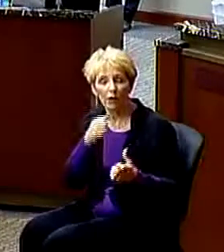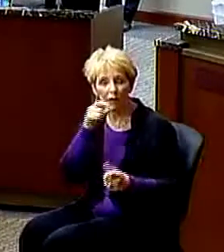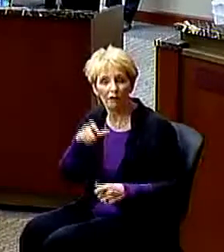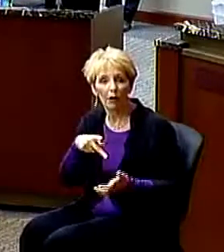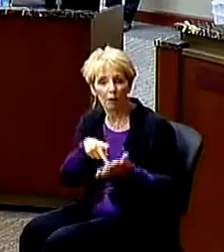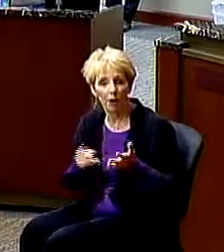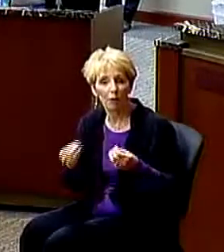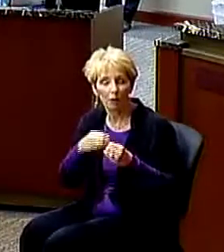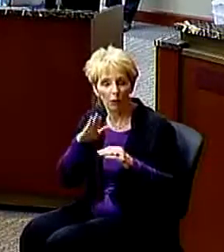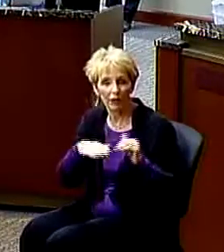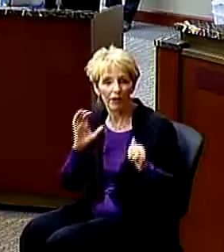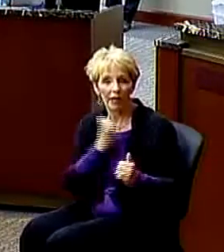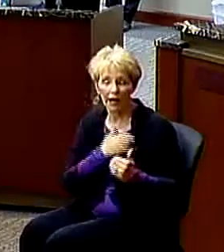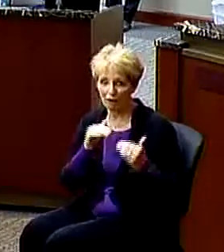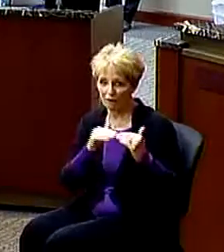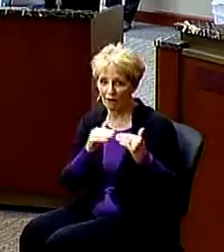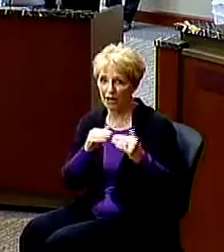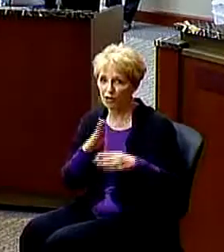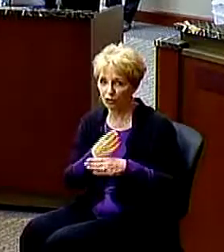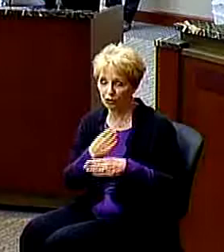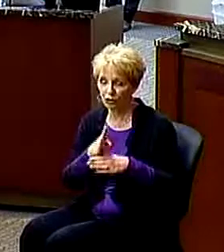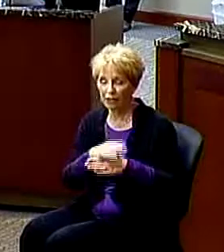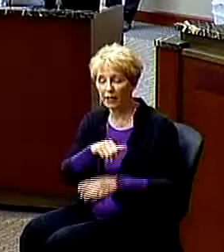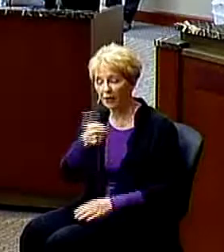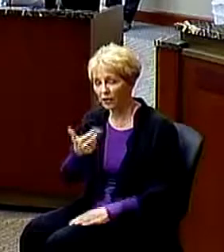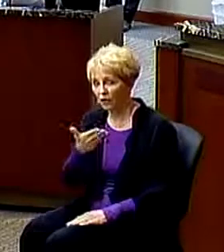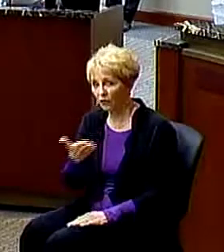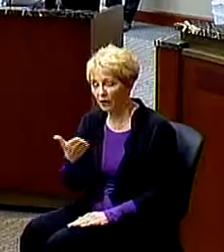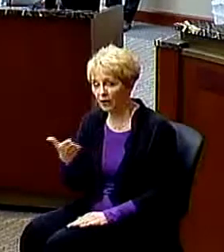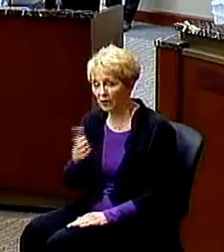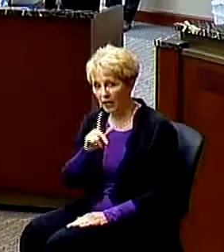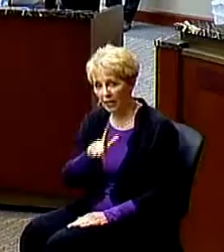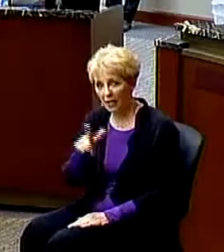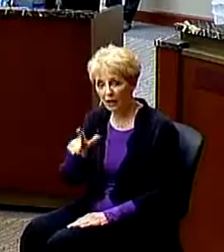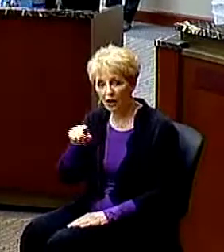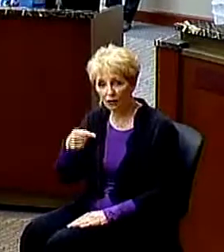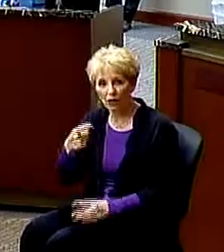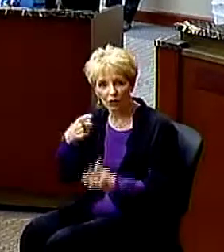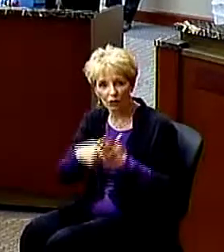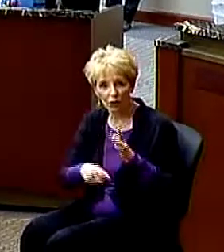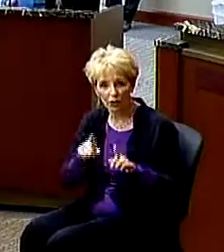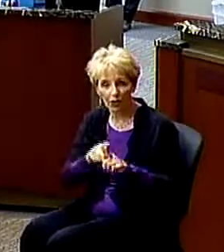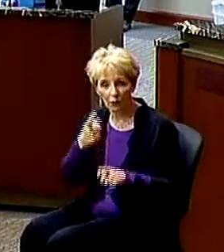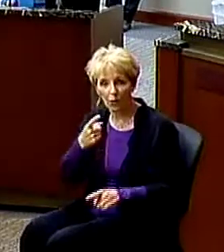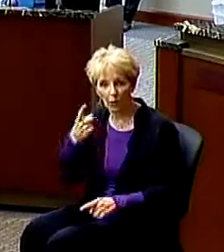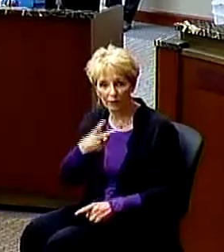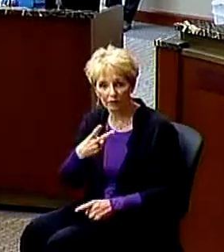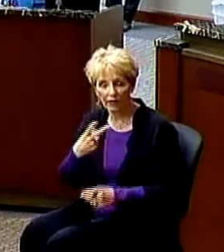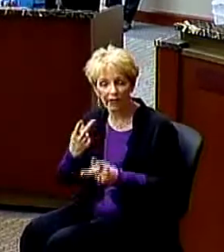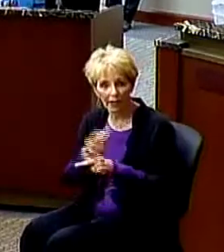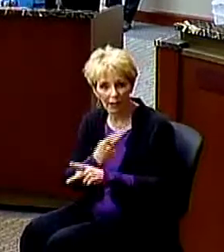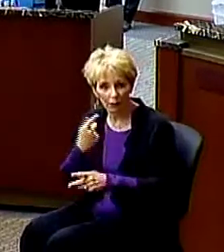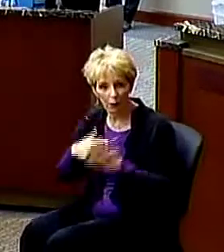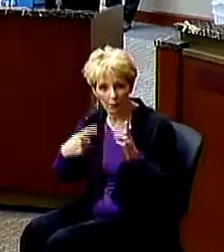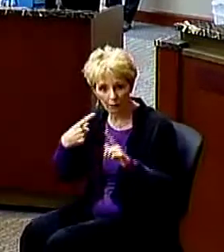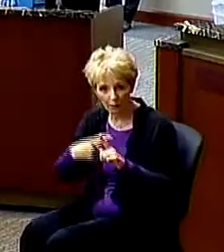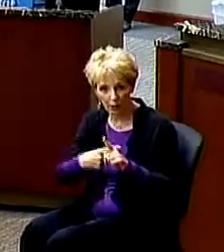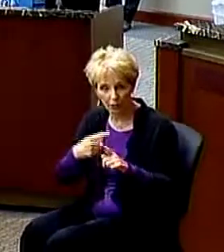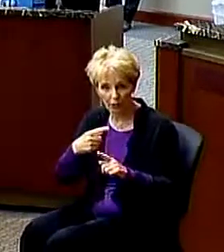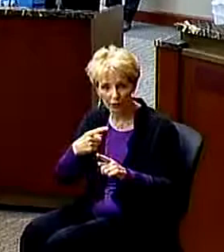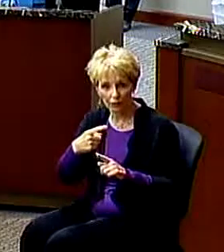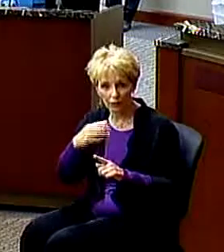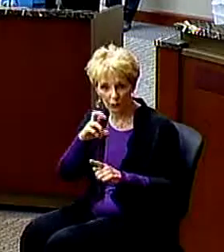to pay more than our fair share. And another thing, landlords can only charge like 1.5 times what the monthly rent